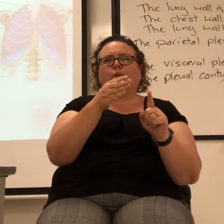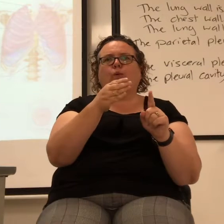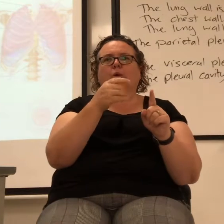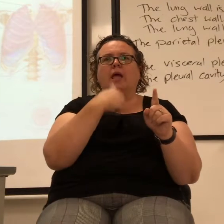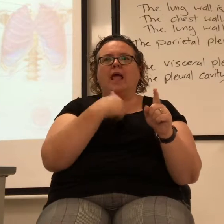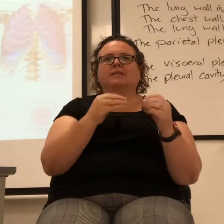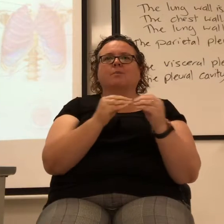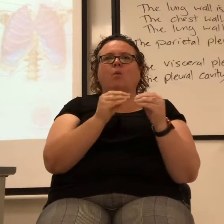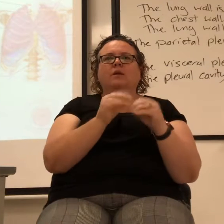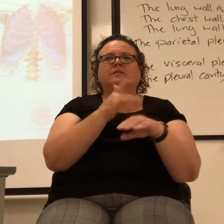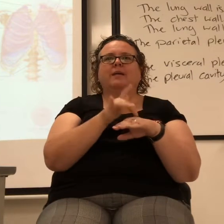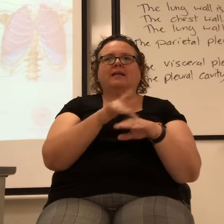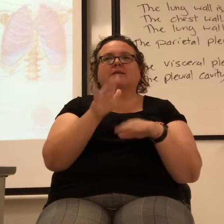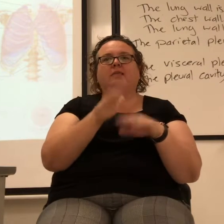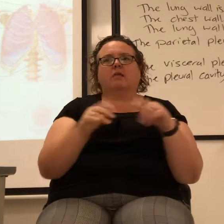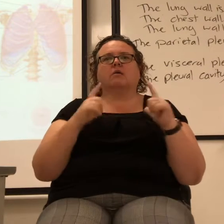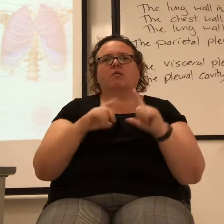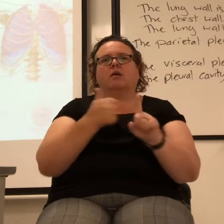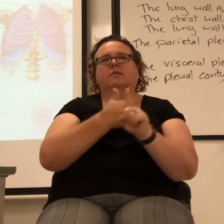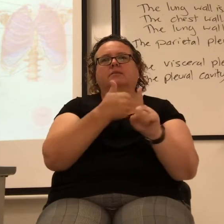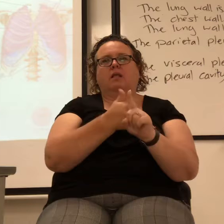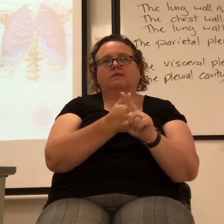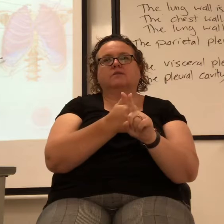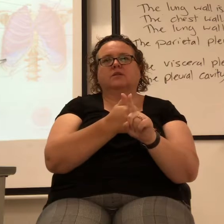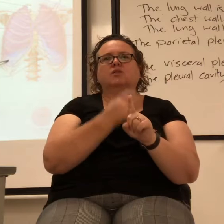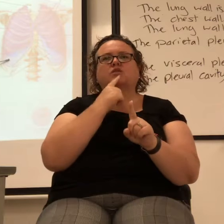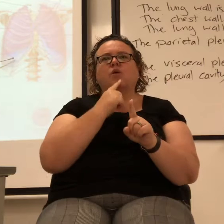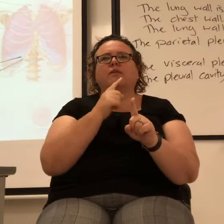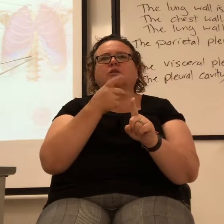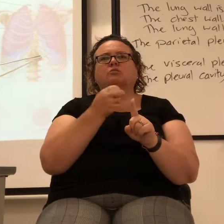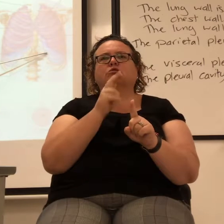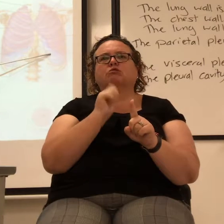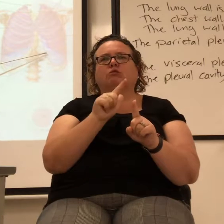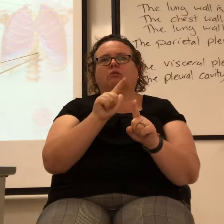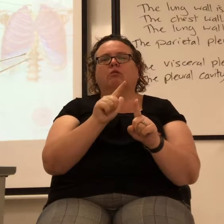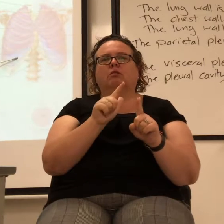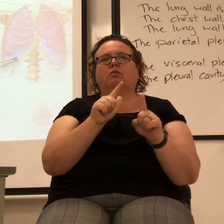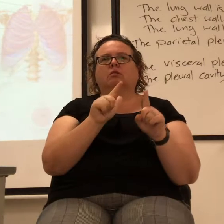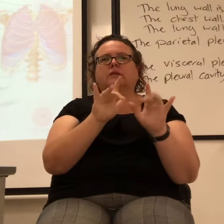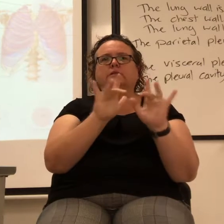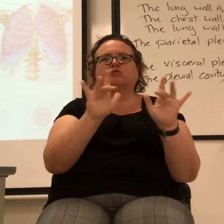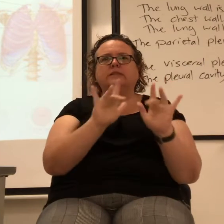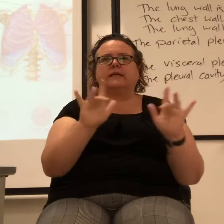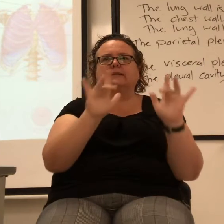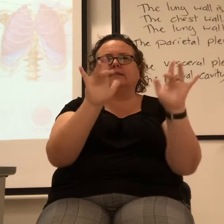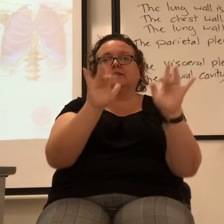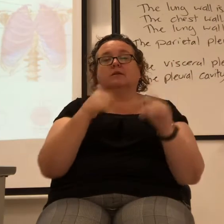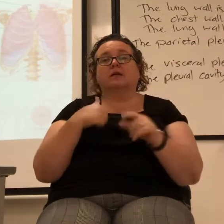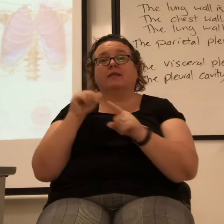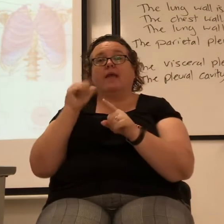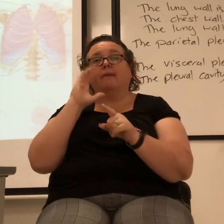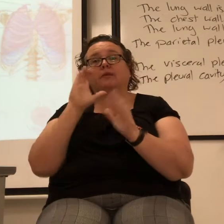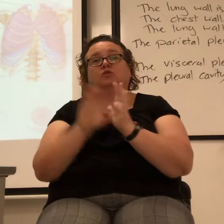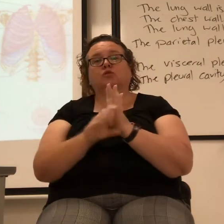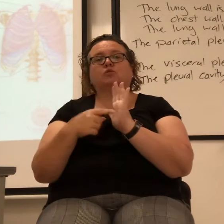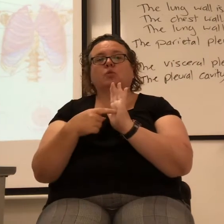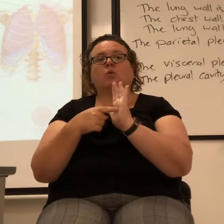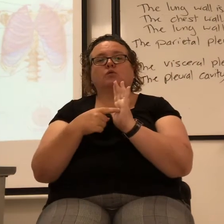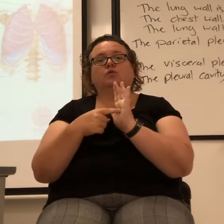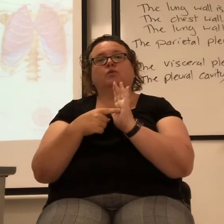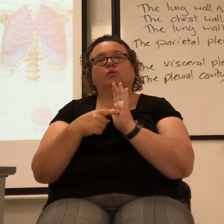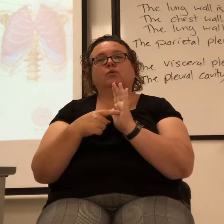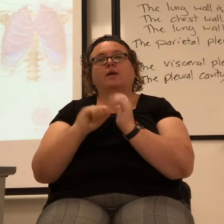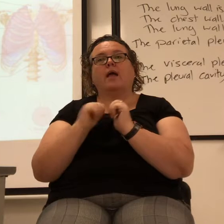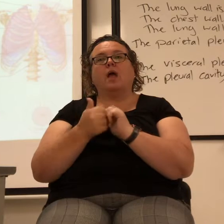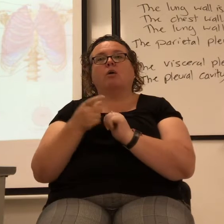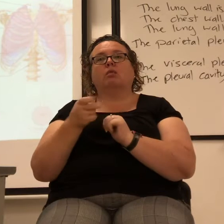occupy more space than the lungs themselves. So there's some little pleural recesses there. This picture here shows you how